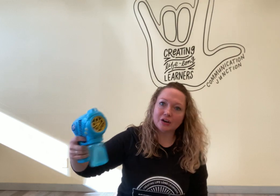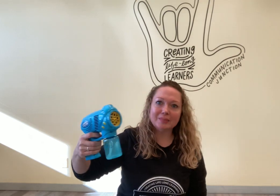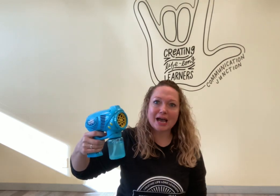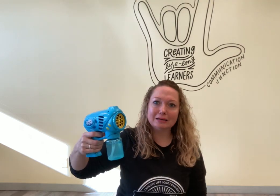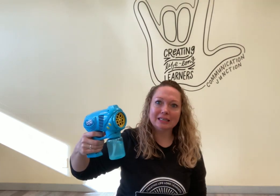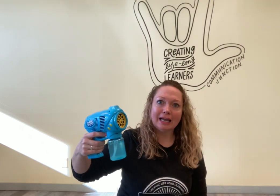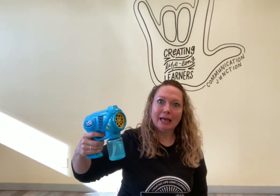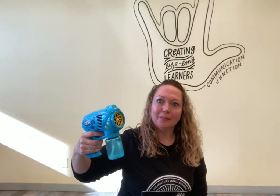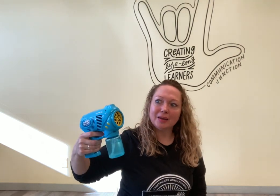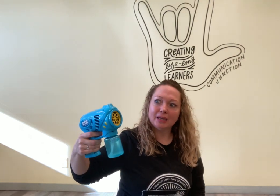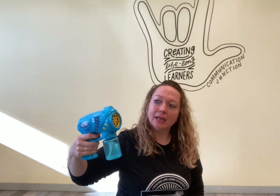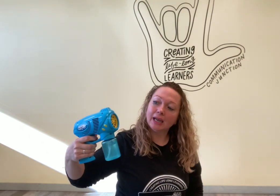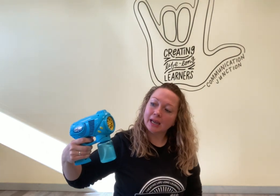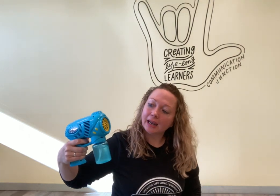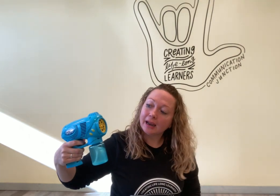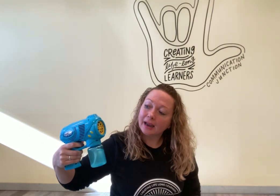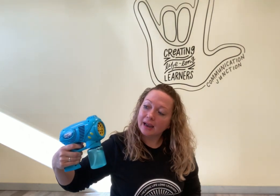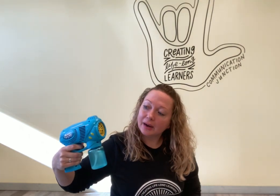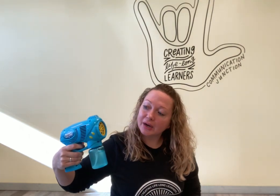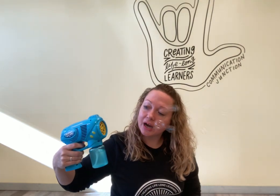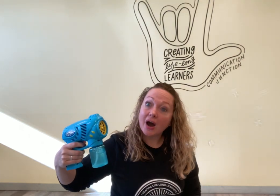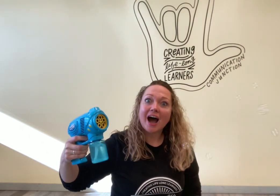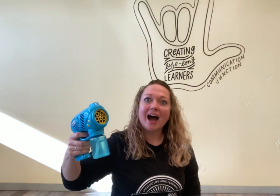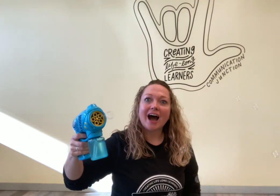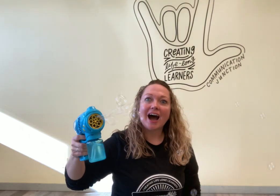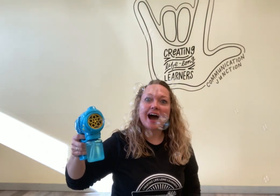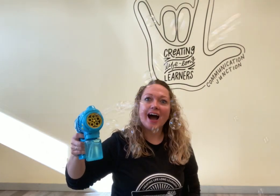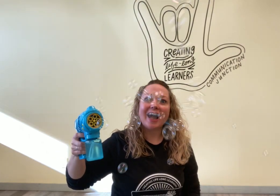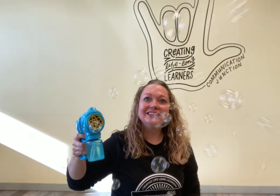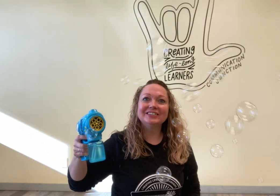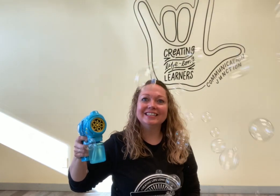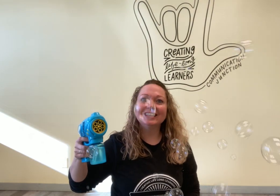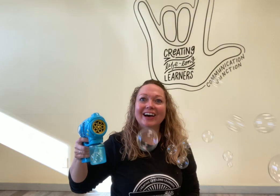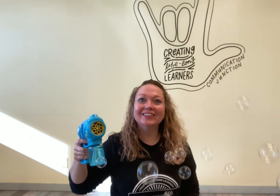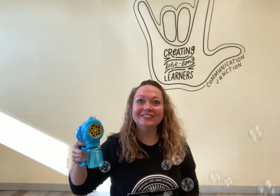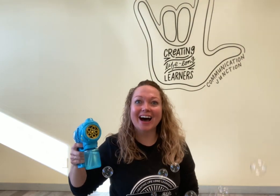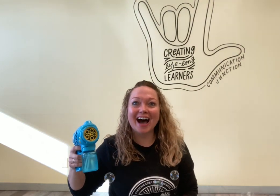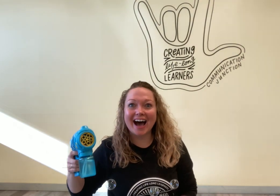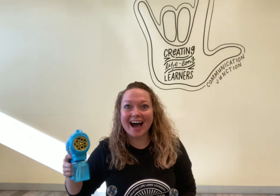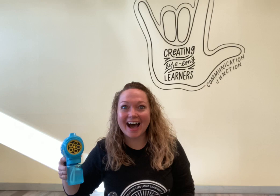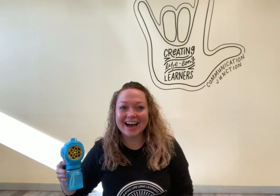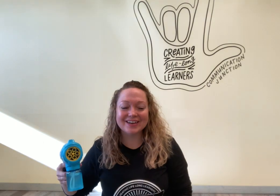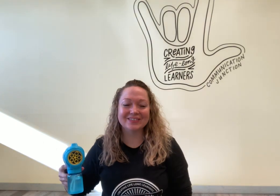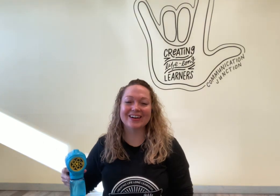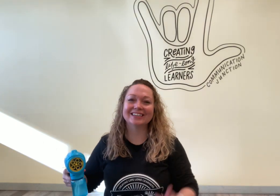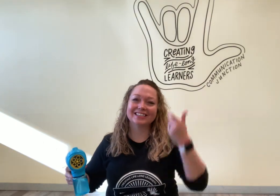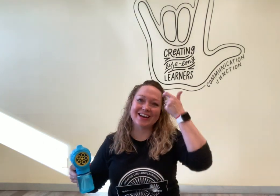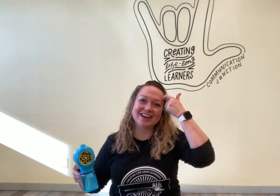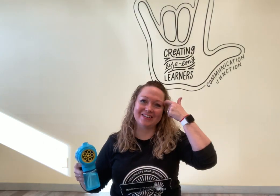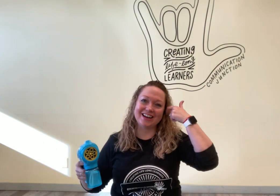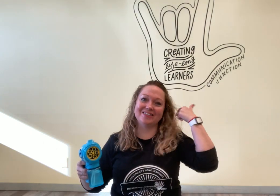out. Maybe. Here we go. Do you see them? It works. All right, you ready? Here we go.